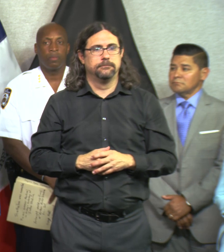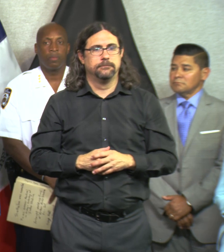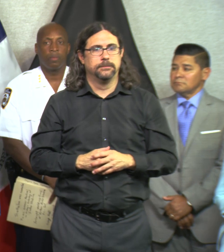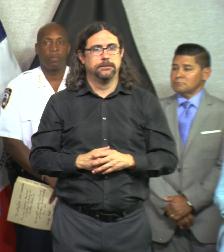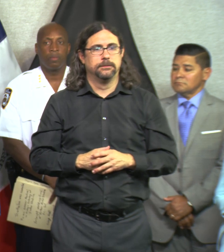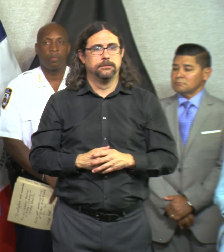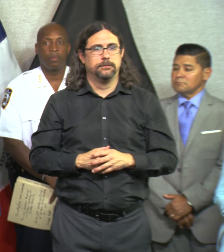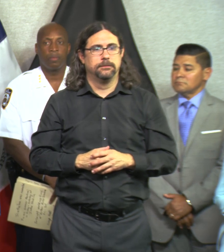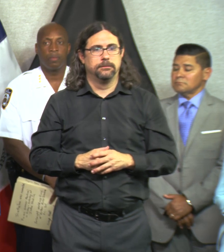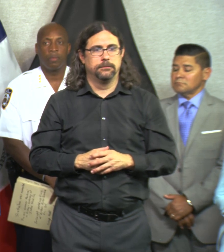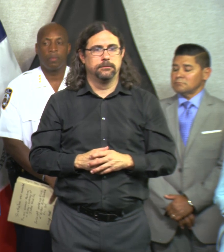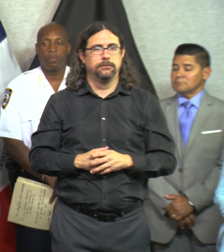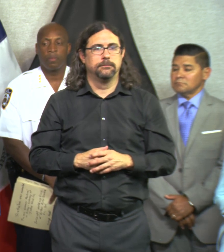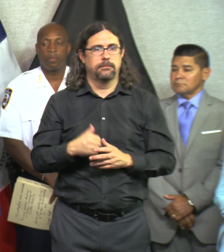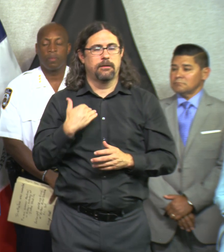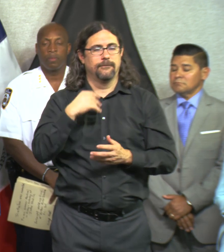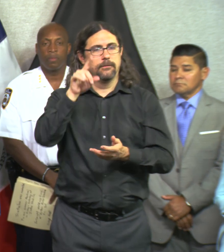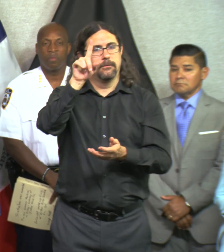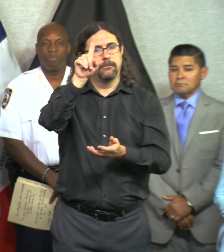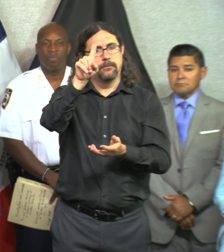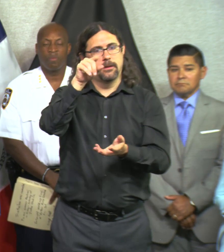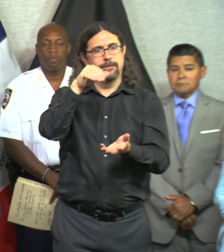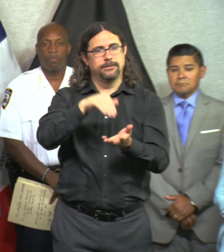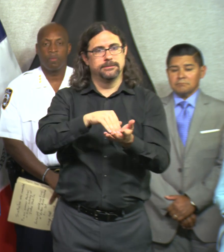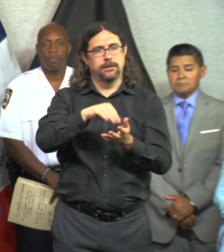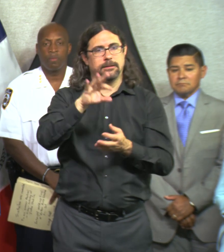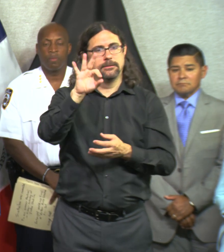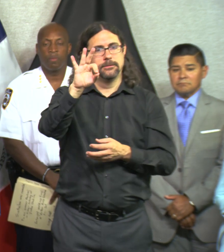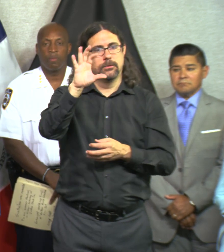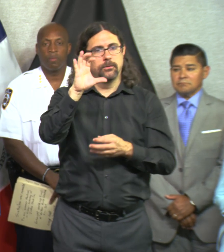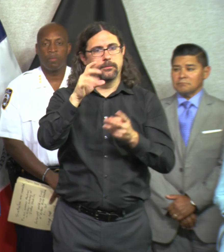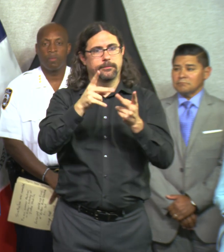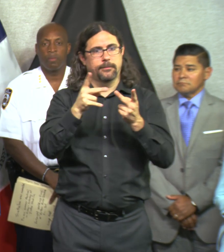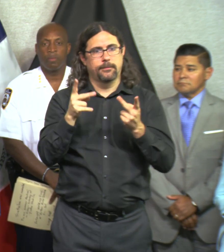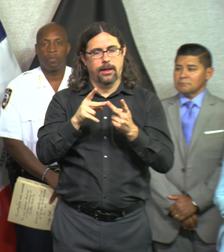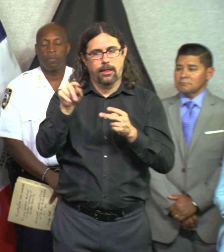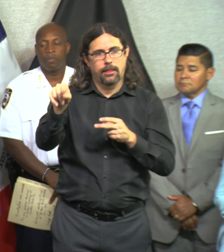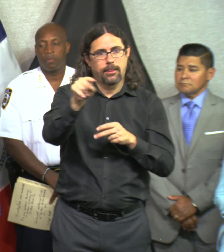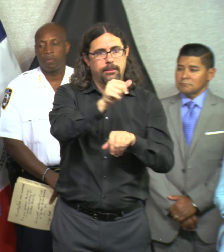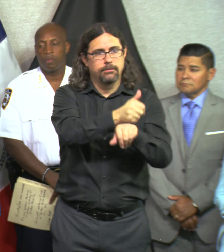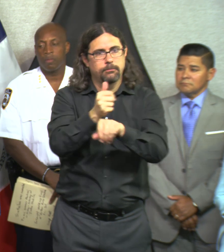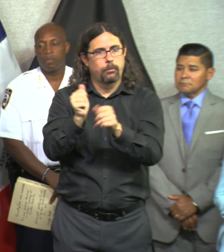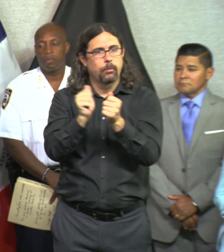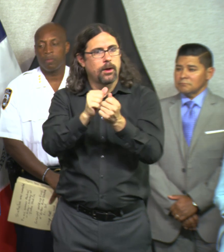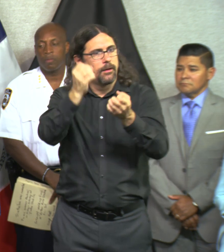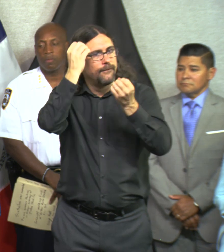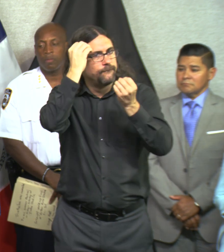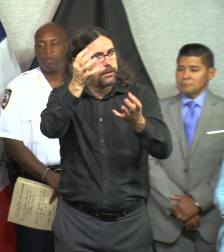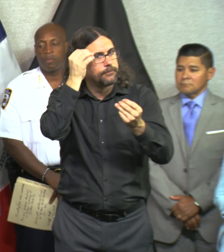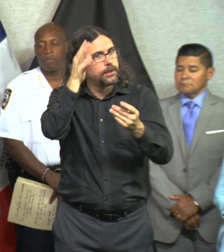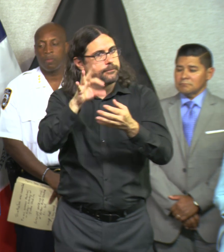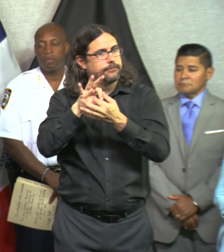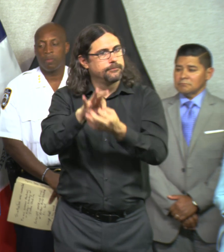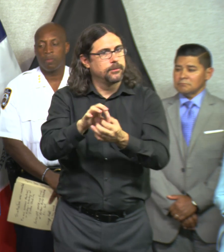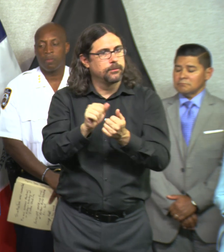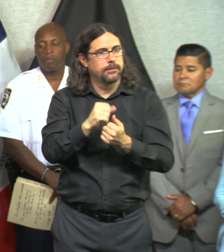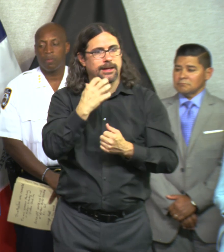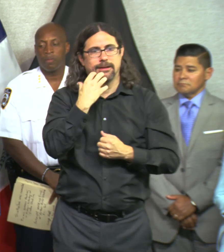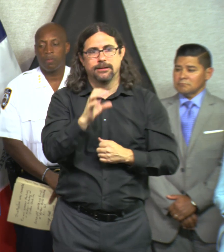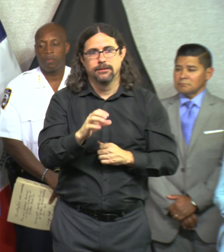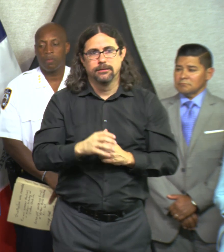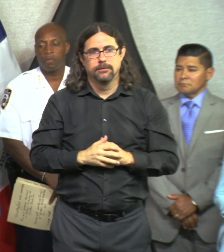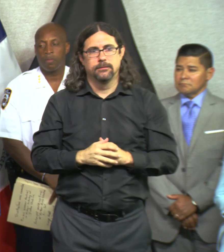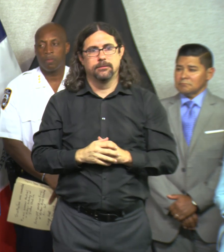vulnerable populations. And our team has been in communication with elected officials, the private sector partners, our faith-based organizations,